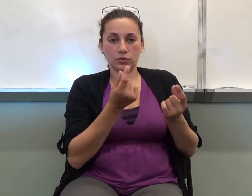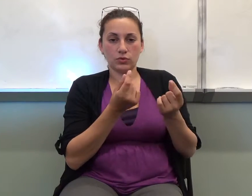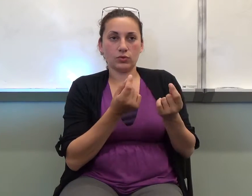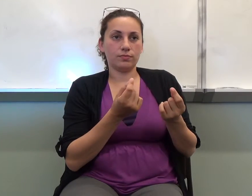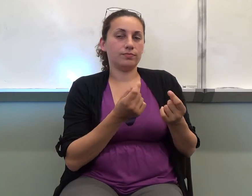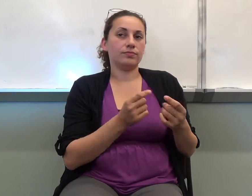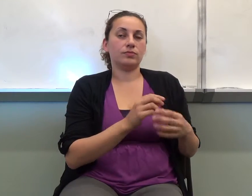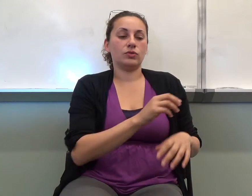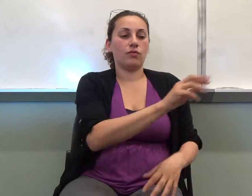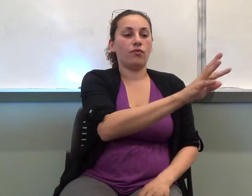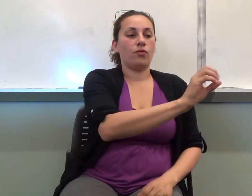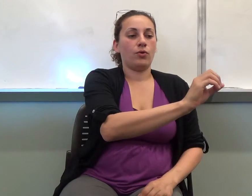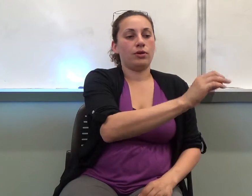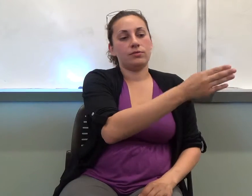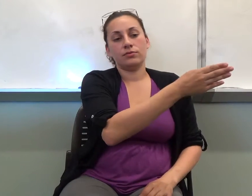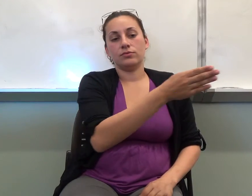40 to 44,